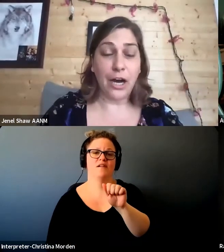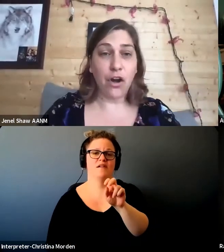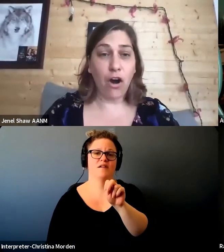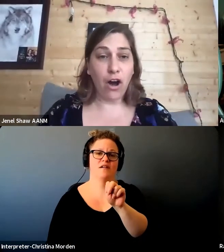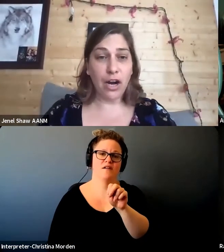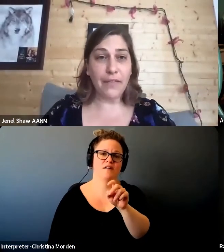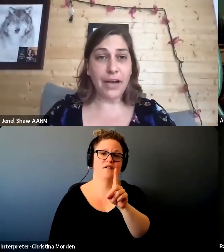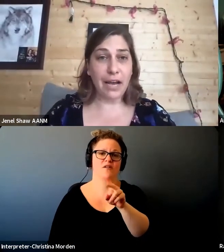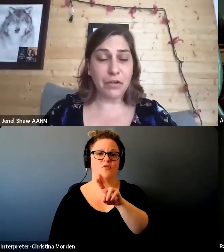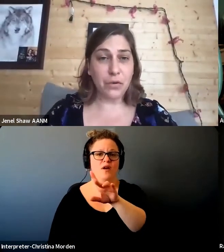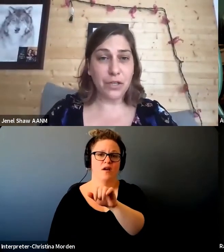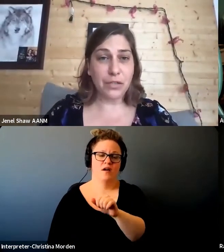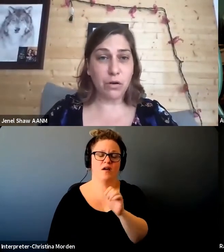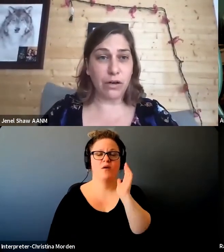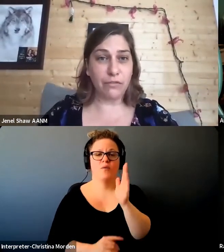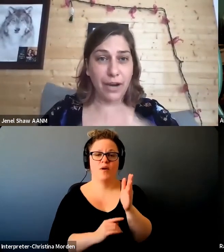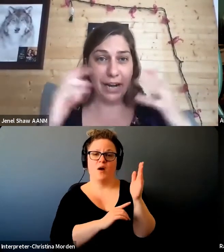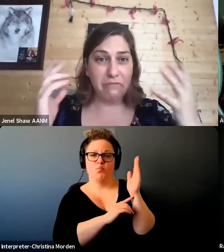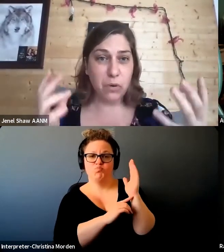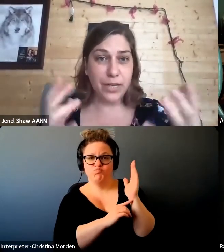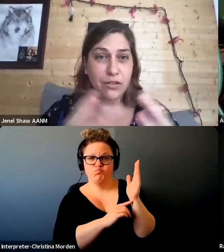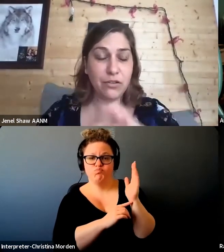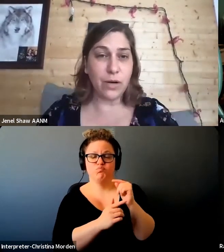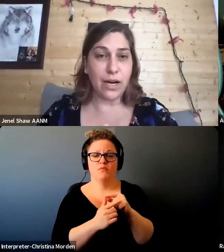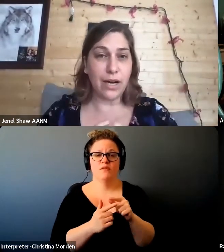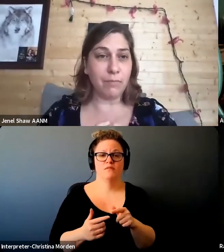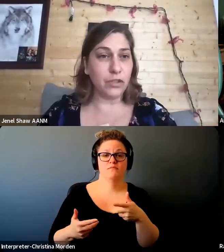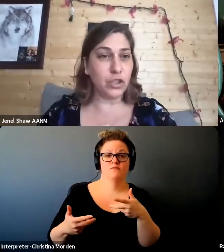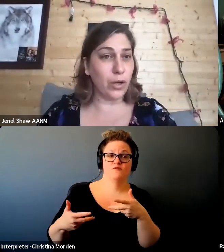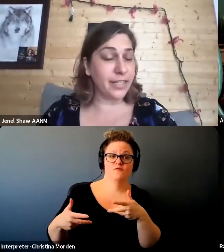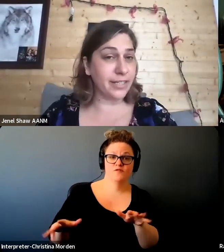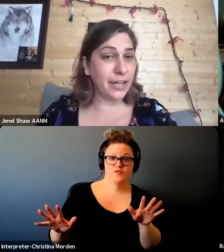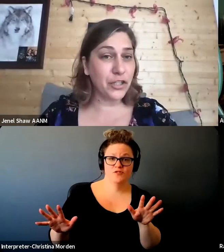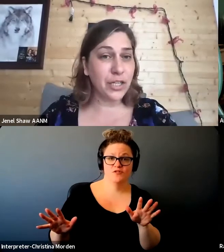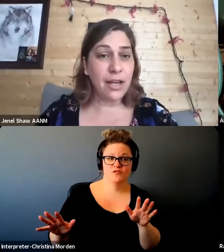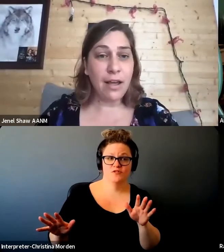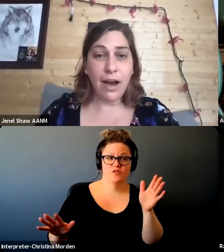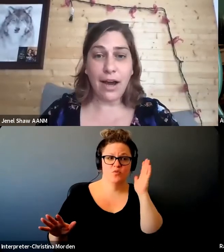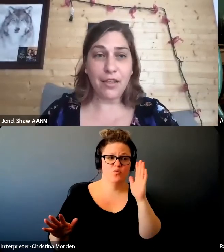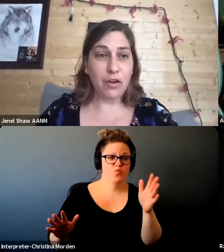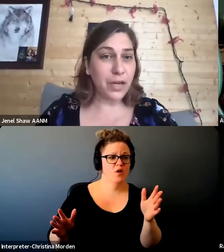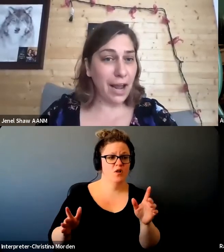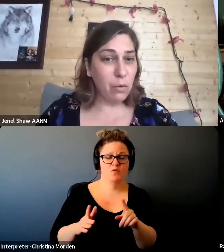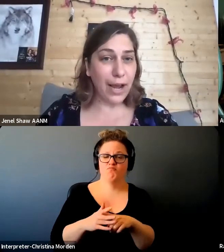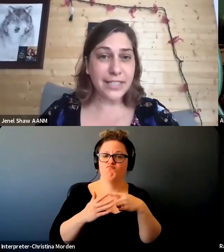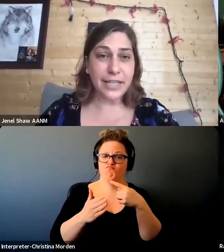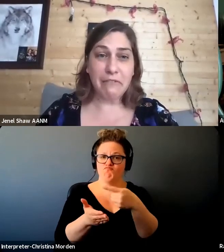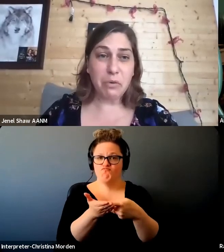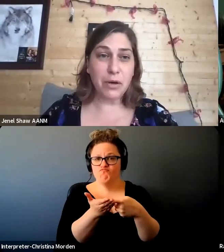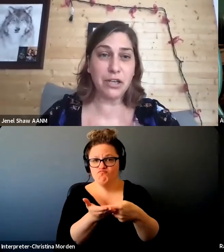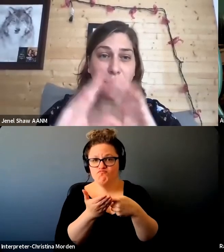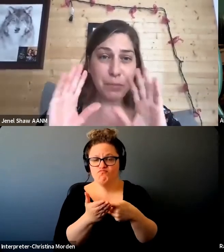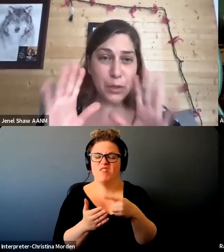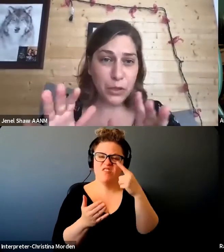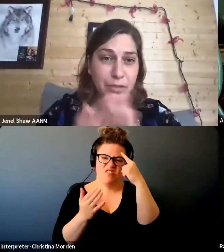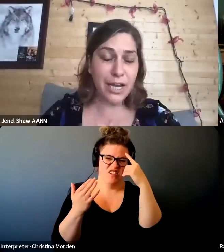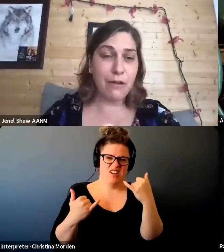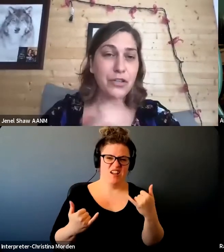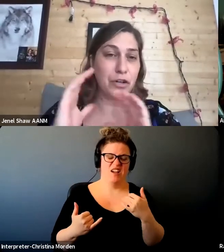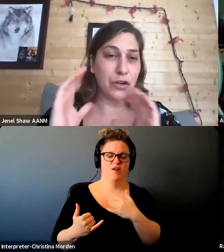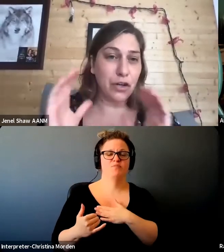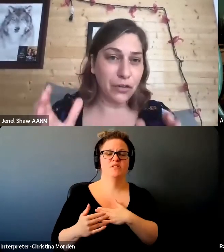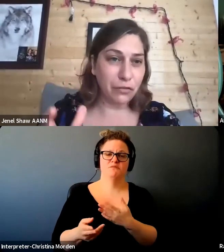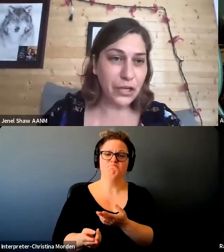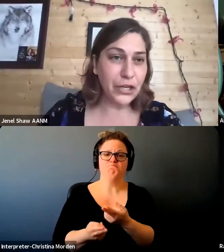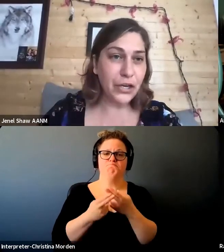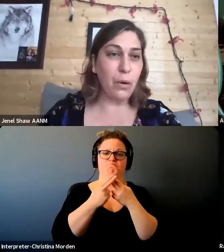a talk, and then afterwards we'll invite everyone to join the discussion. So for now, we're asking everyone to mute themselves